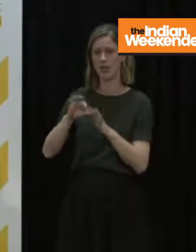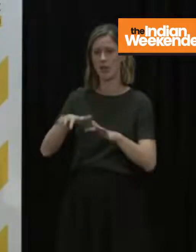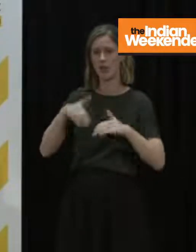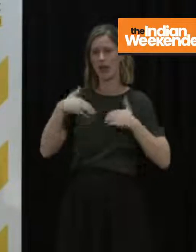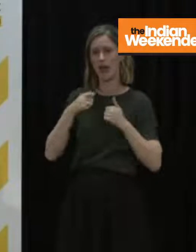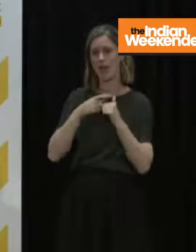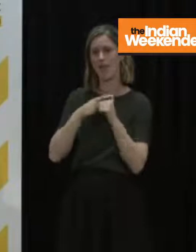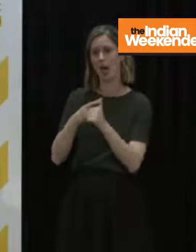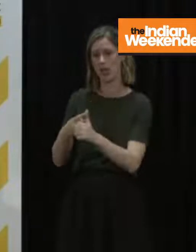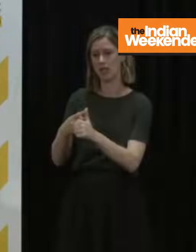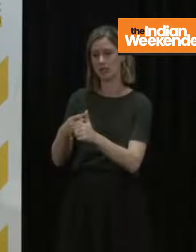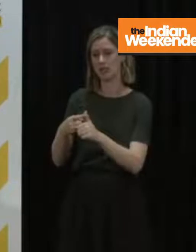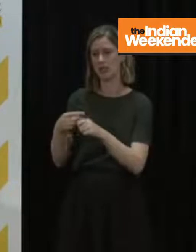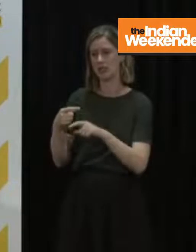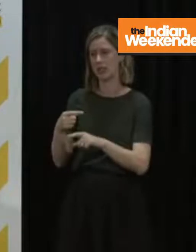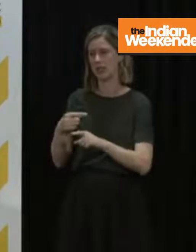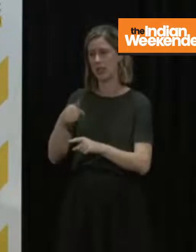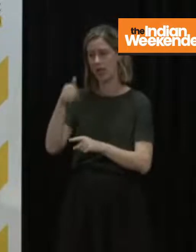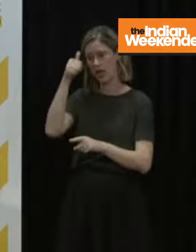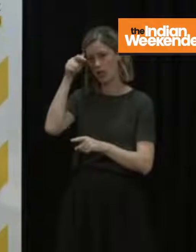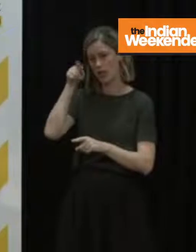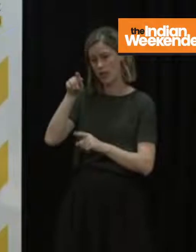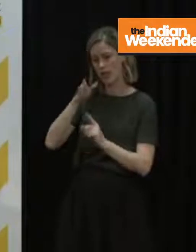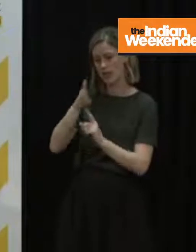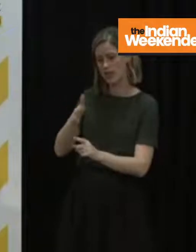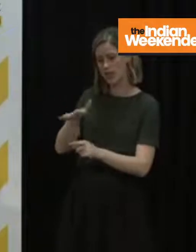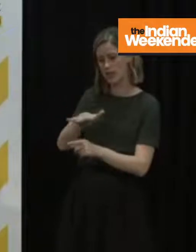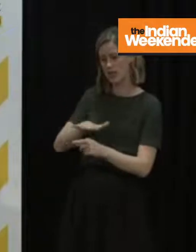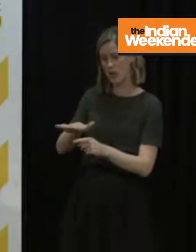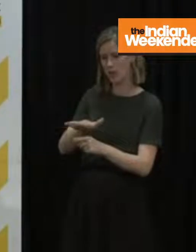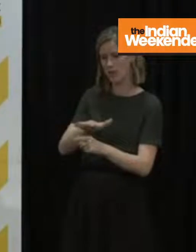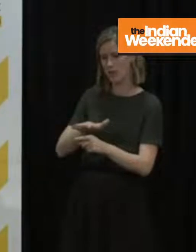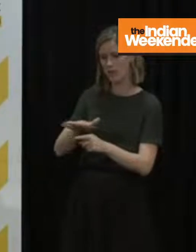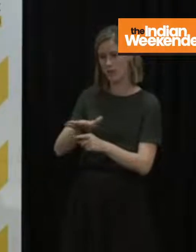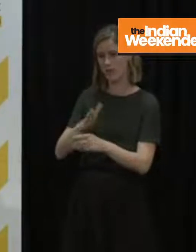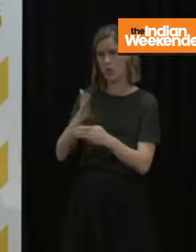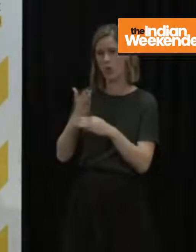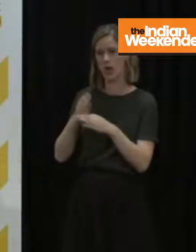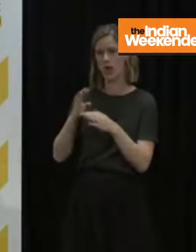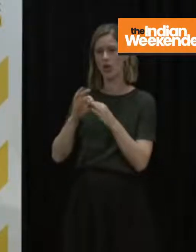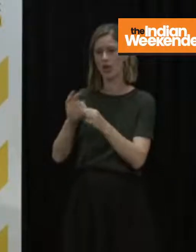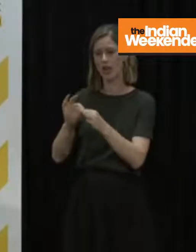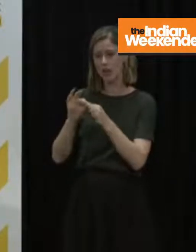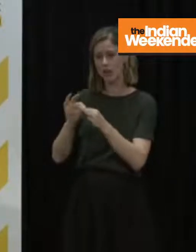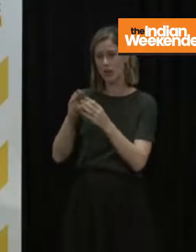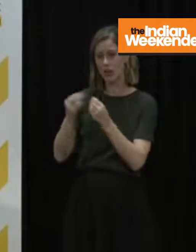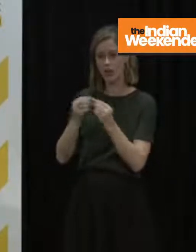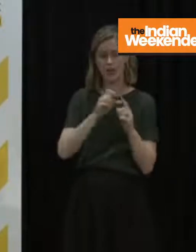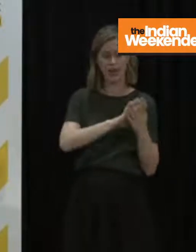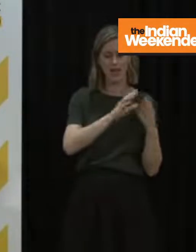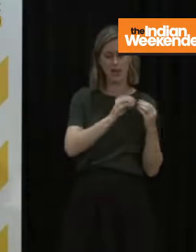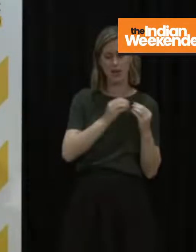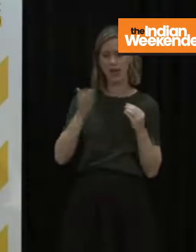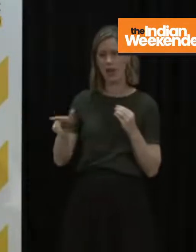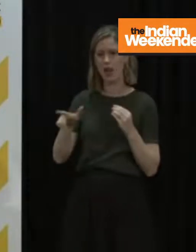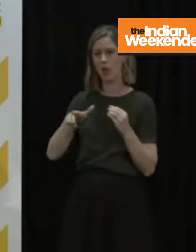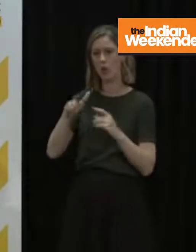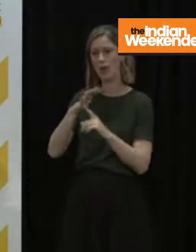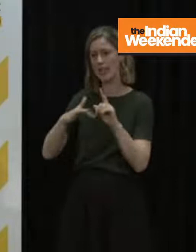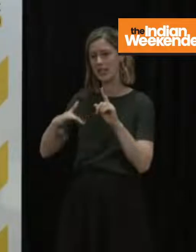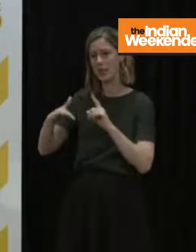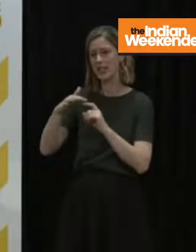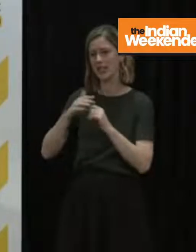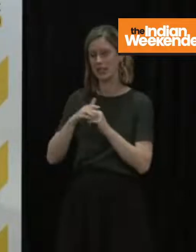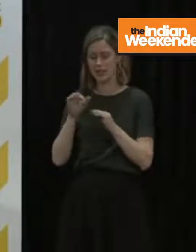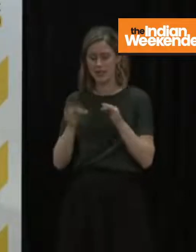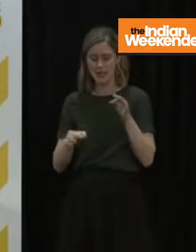health advice. I do know in that particular case there's been a close working relationship between the DHB and local iwi, and